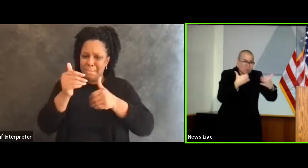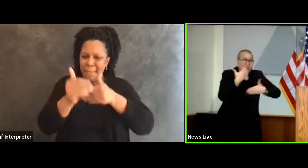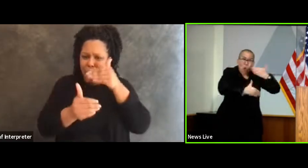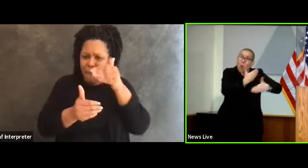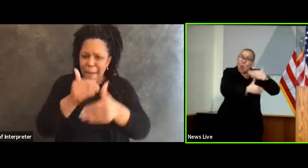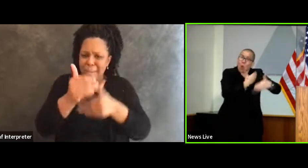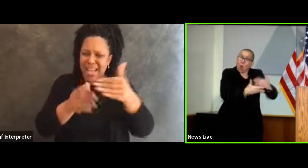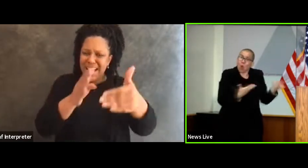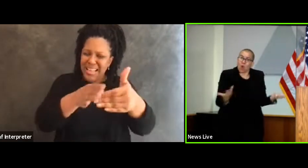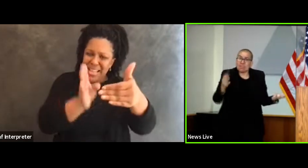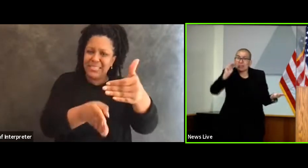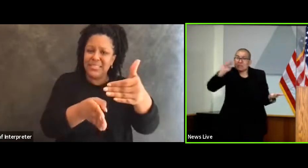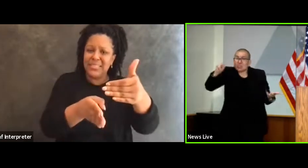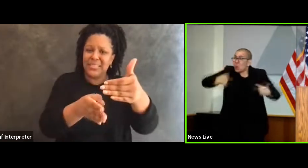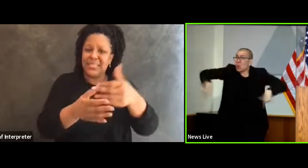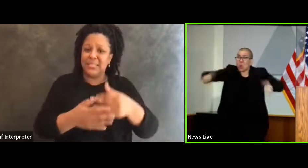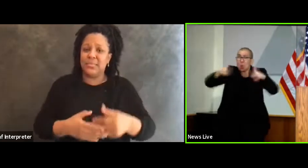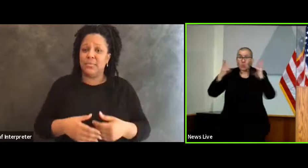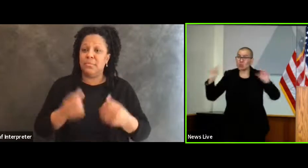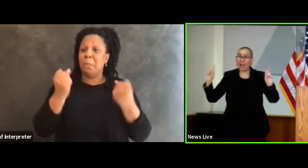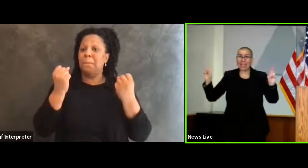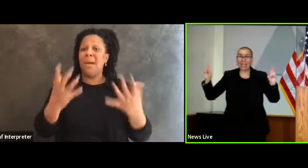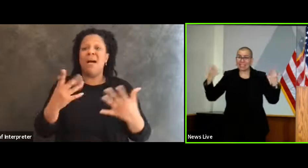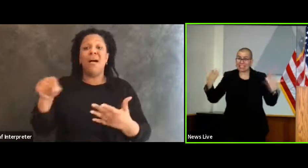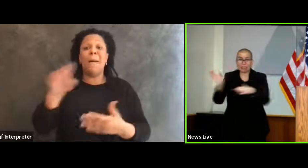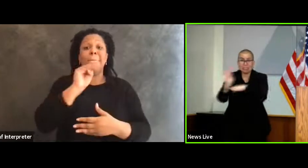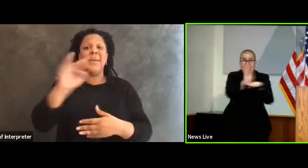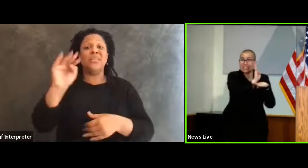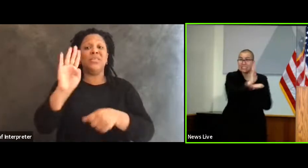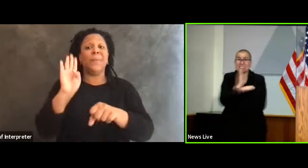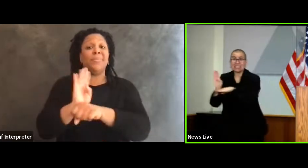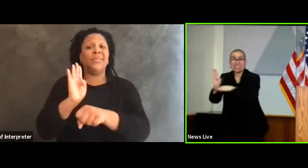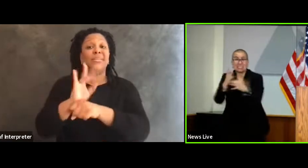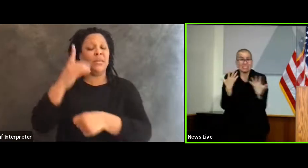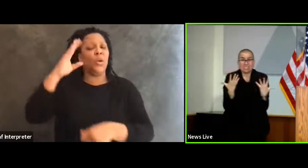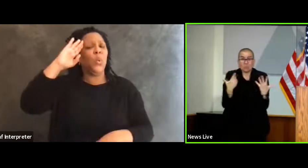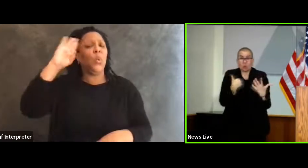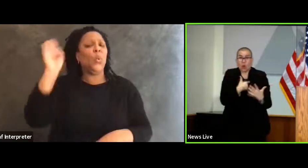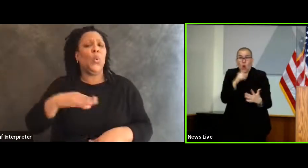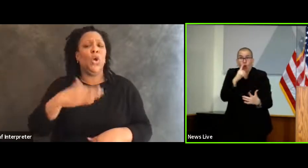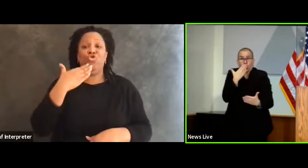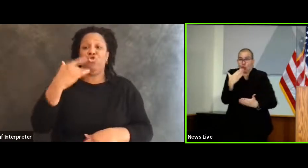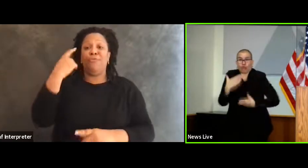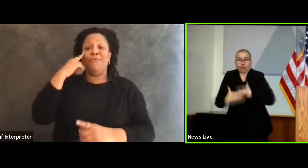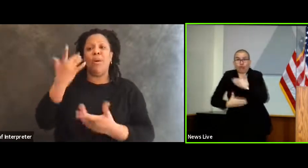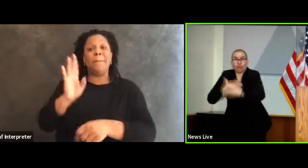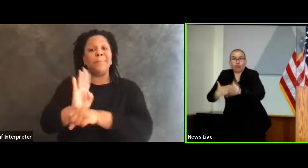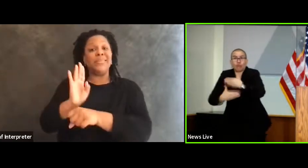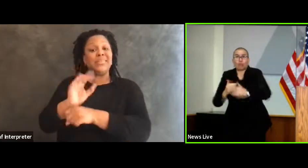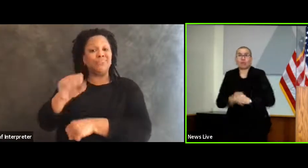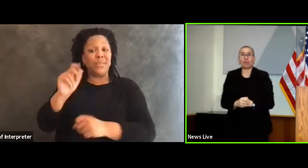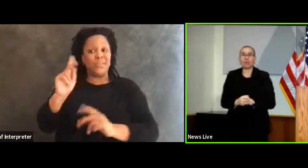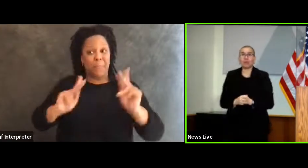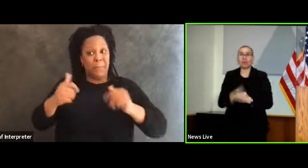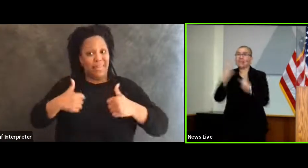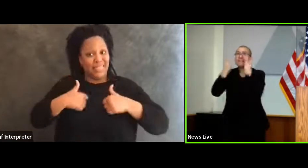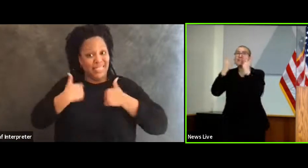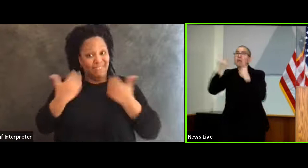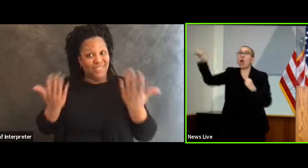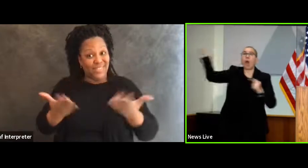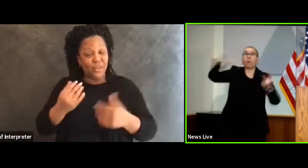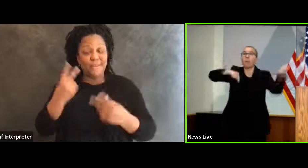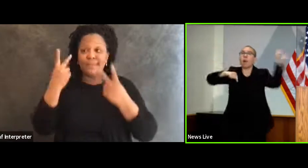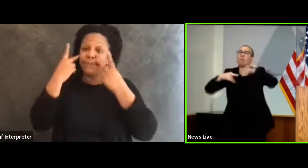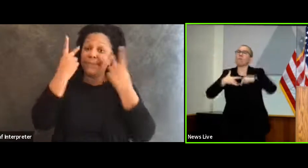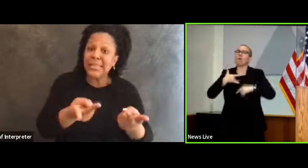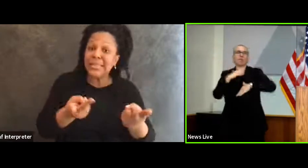Minnesota businesses who know that it is good for business when residents and visitors feel safe in our communities. We've received